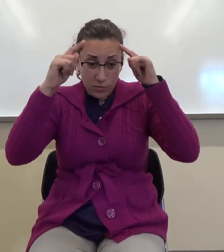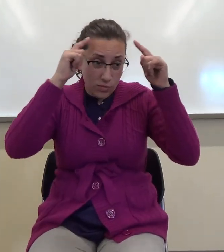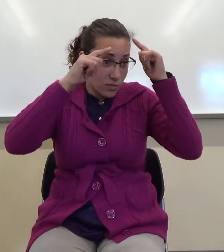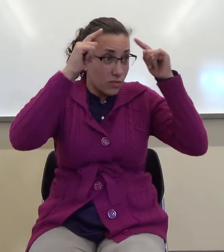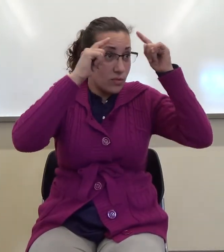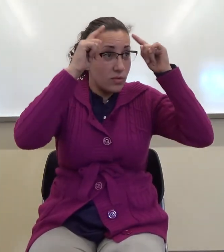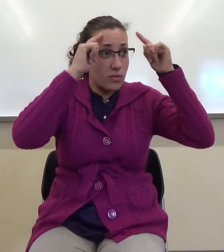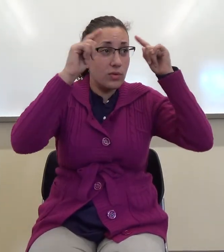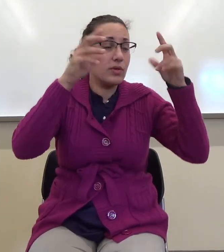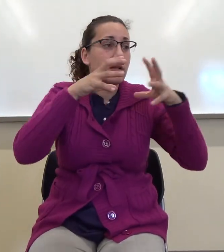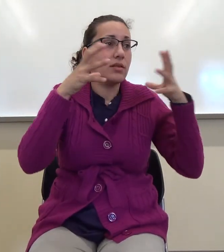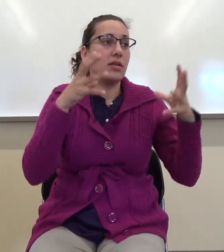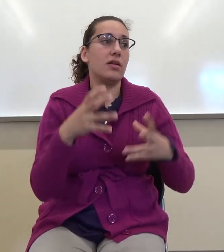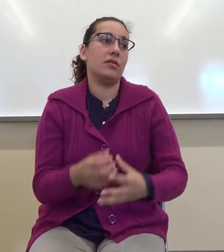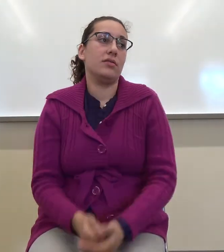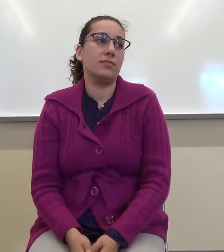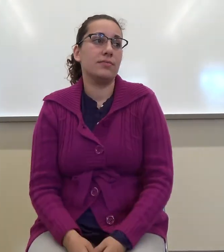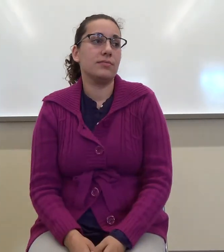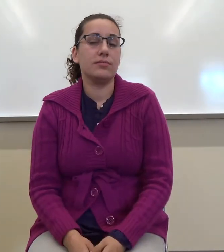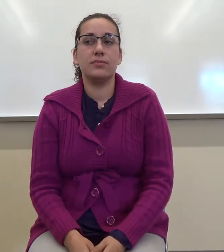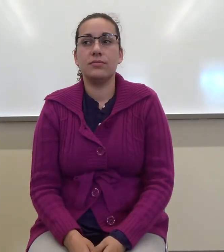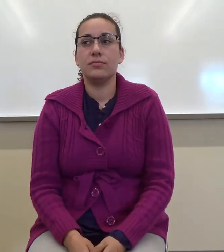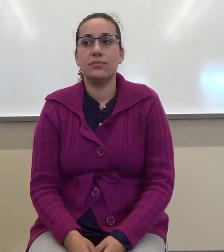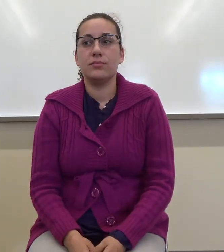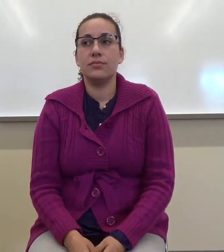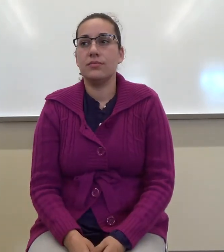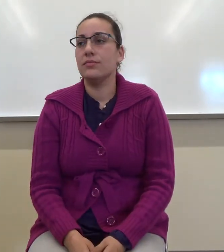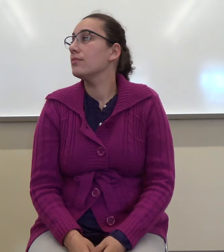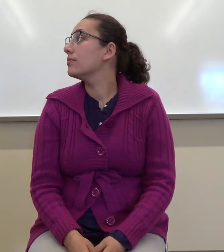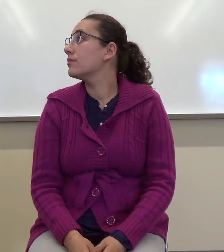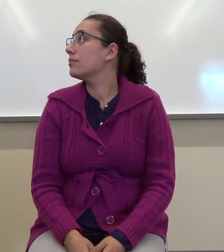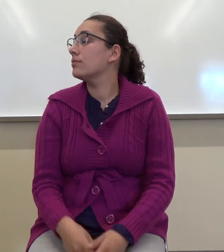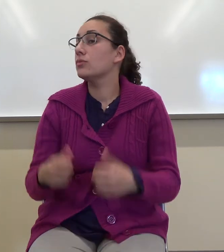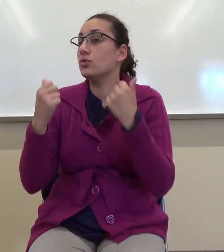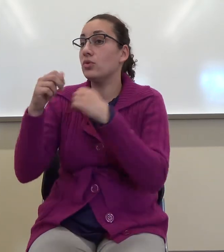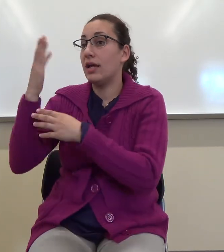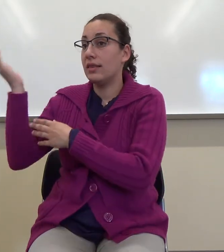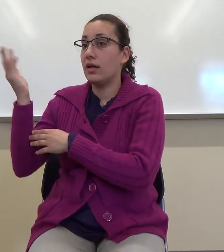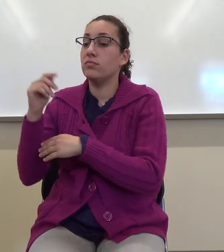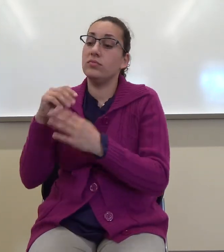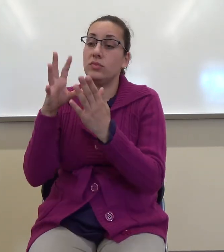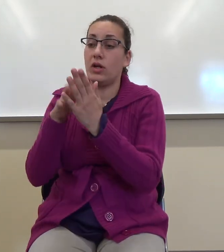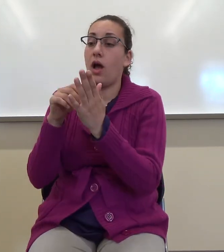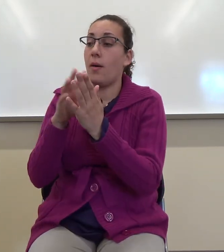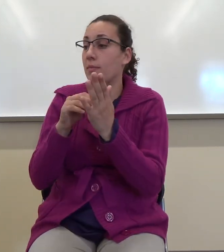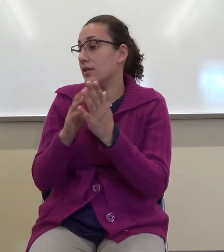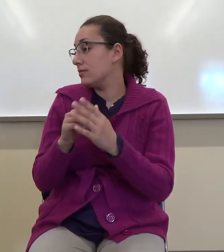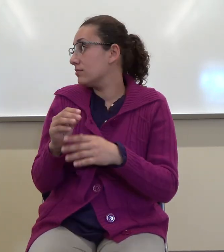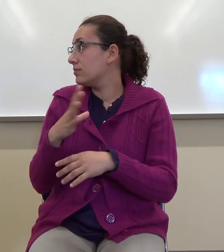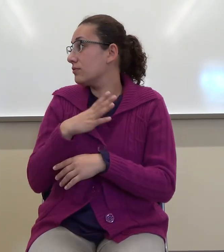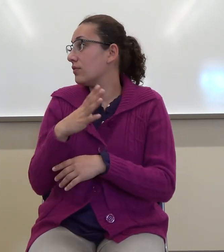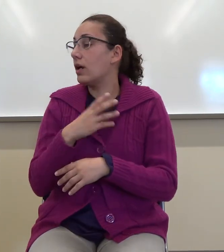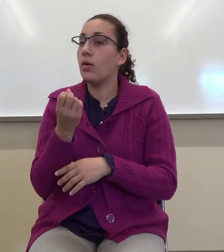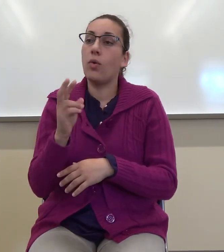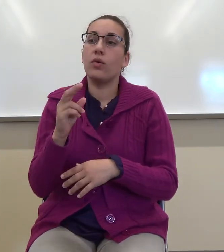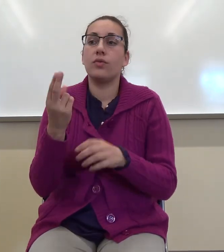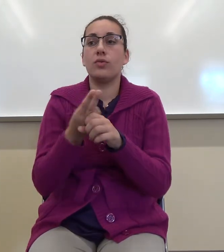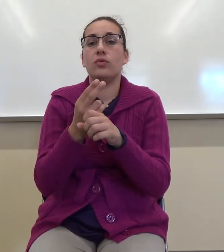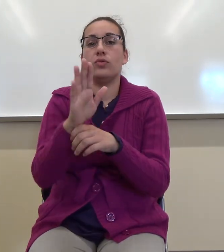okay? Do it up here, and then you can copy that here or put it into other words if you want. Does